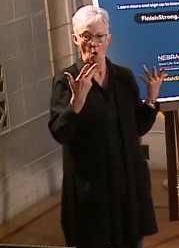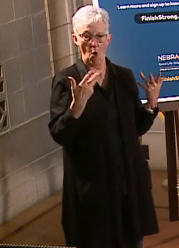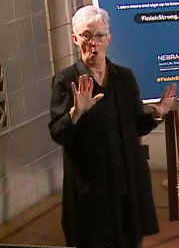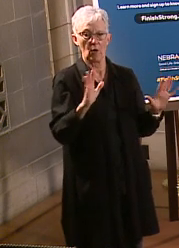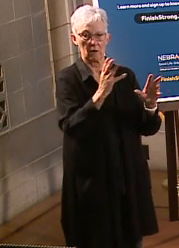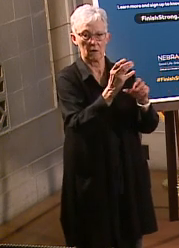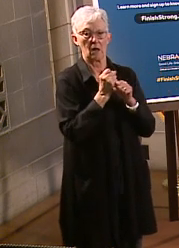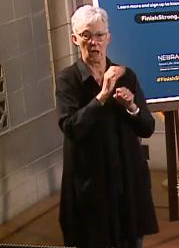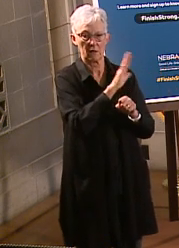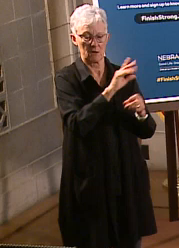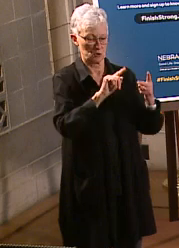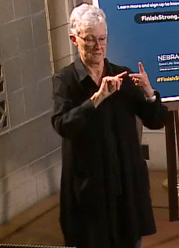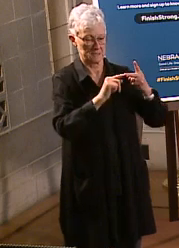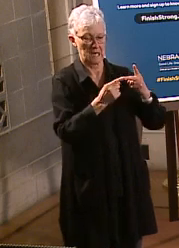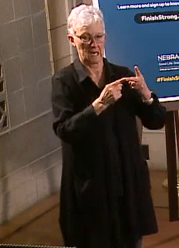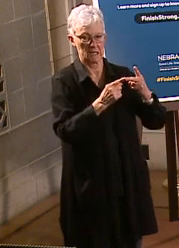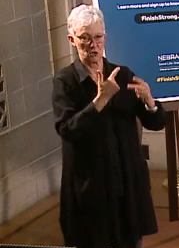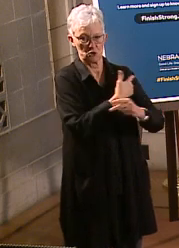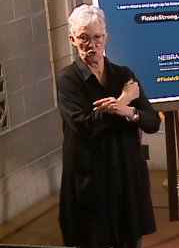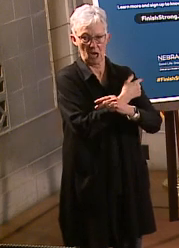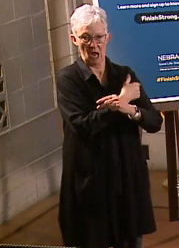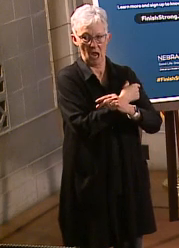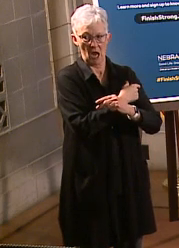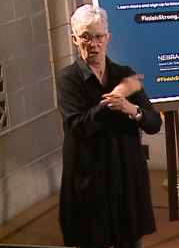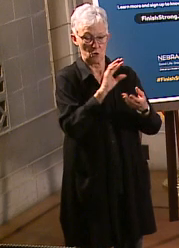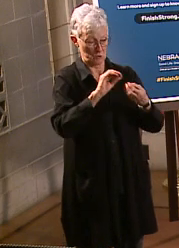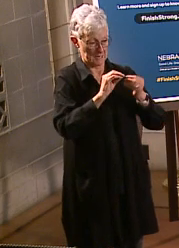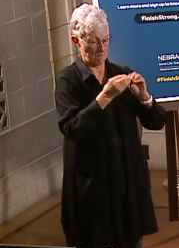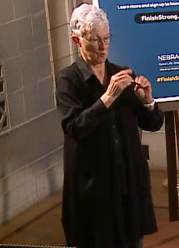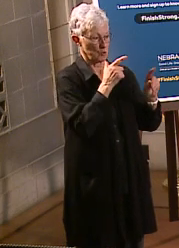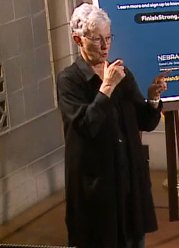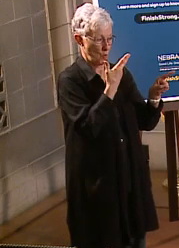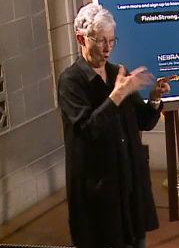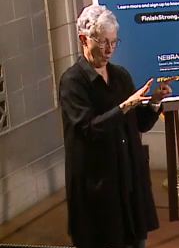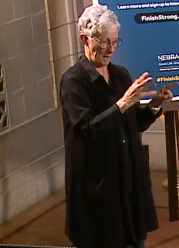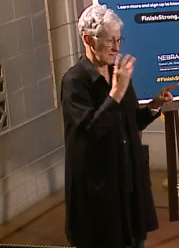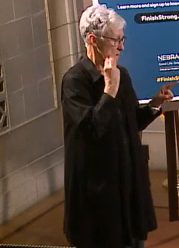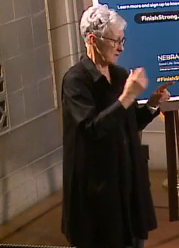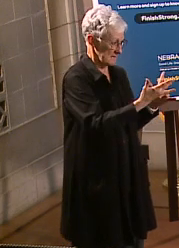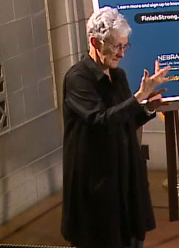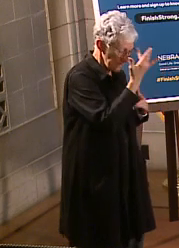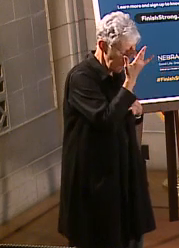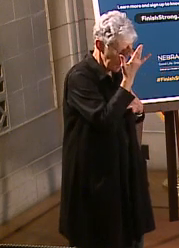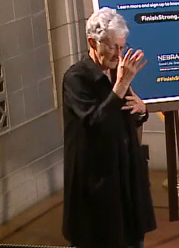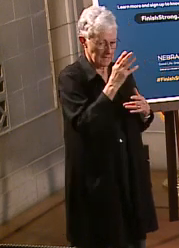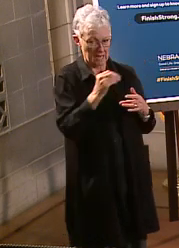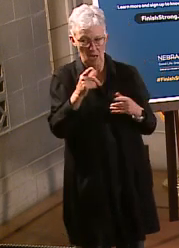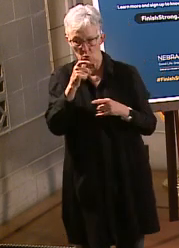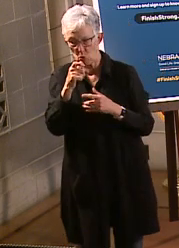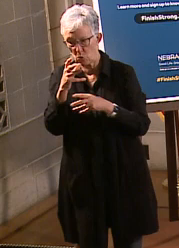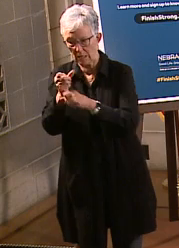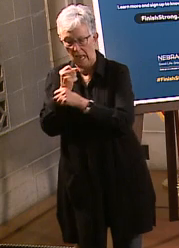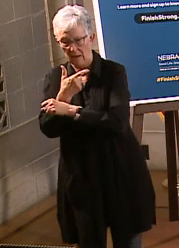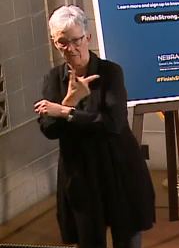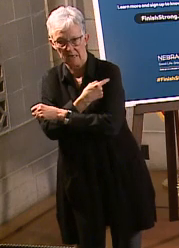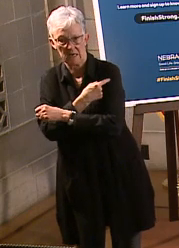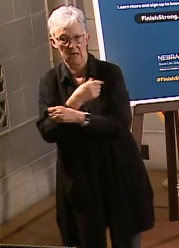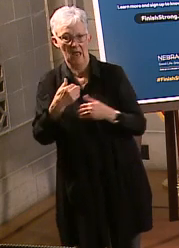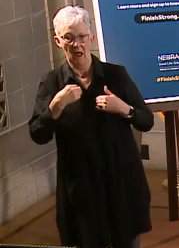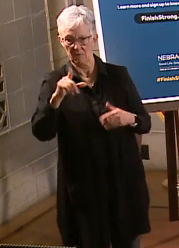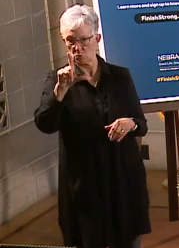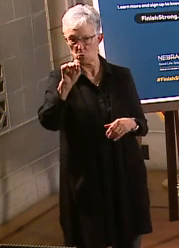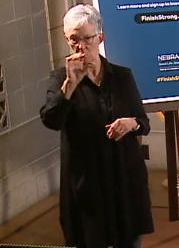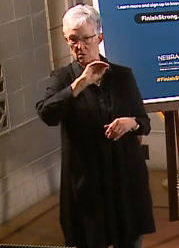their second dose. So if you add those numbers up, people that have been infected and people that have been fully vaccinated, we have about 20% of our